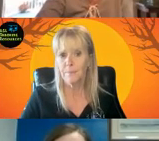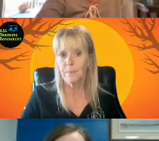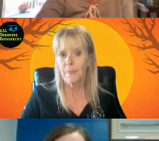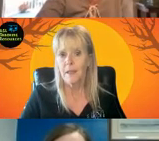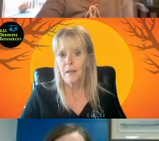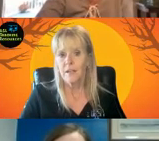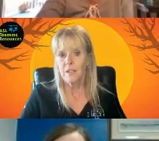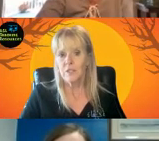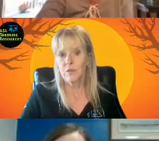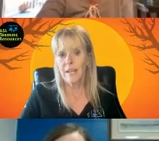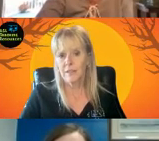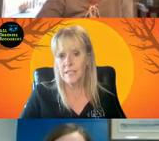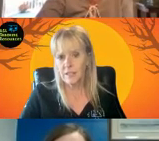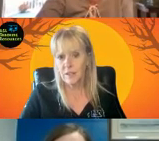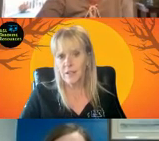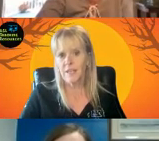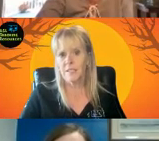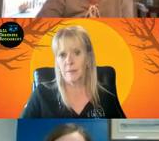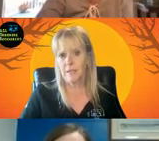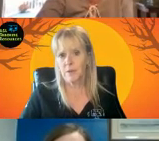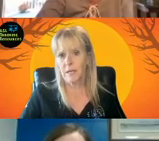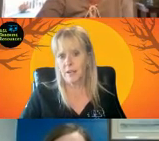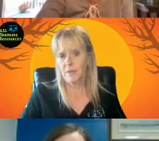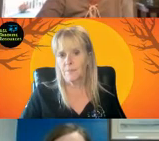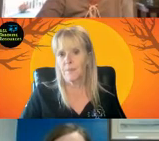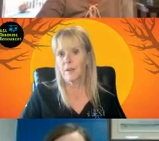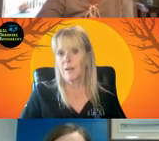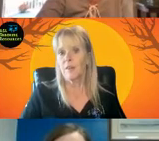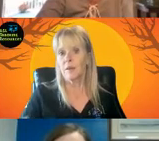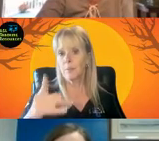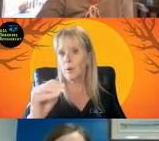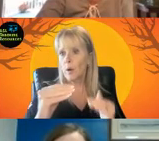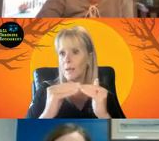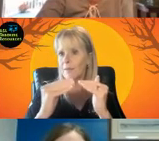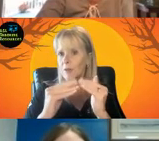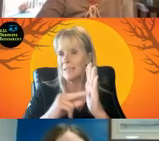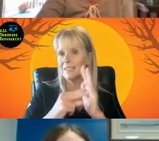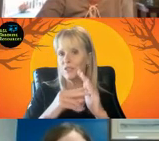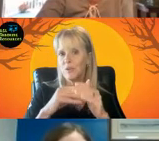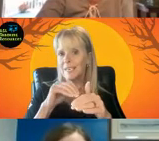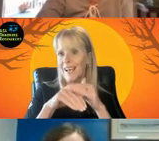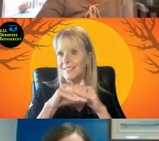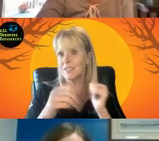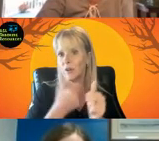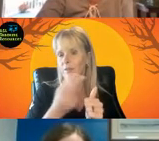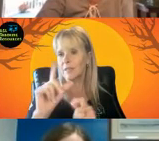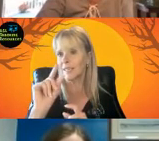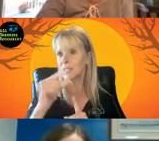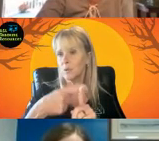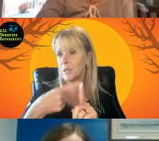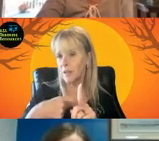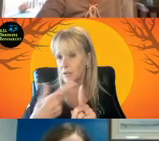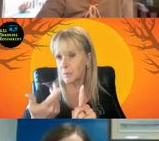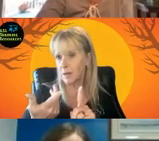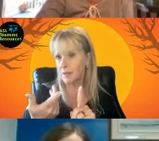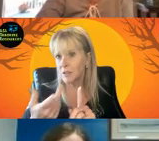on the site. So down here, it explains right here. The pro level means you get access to everything, and